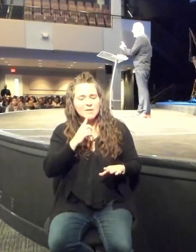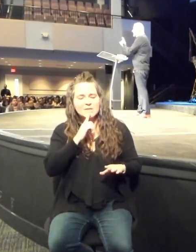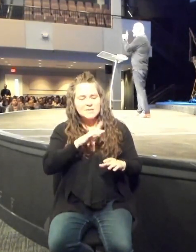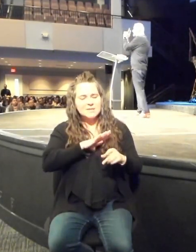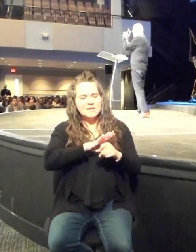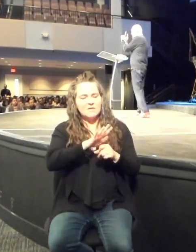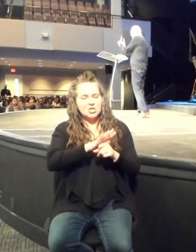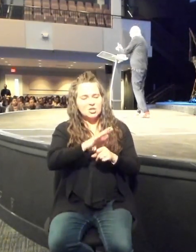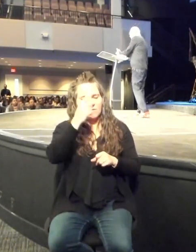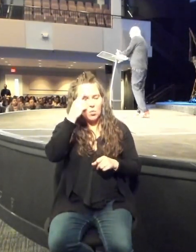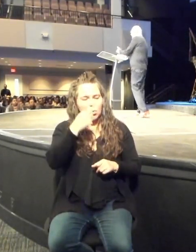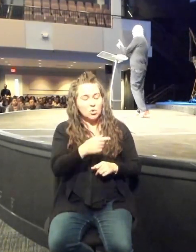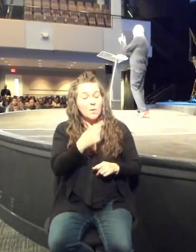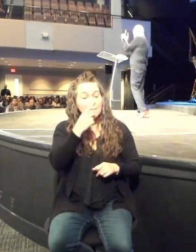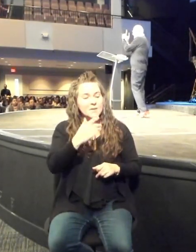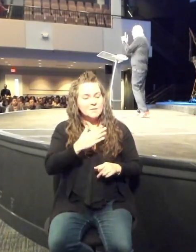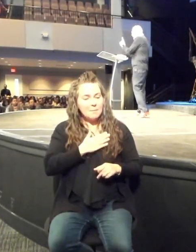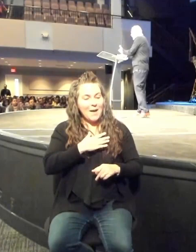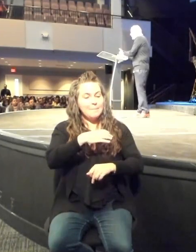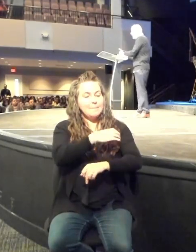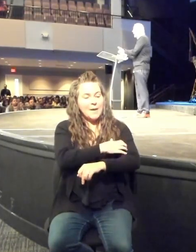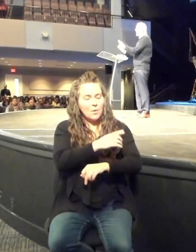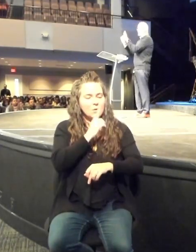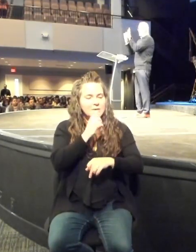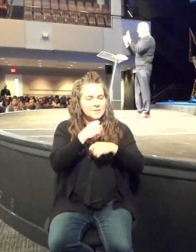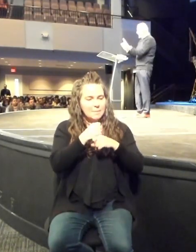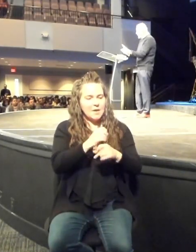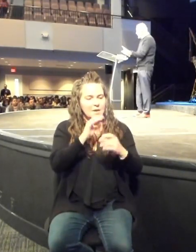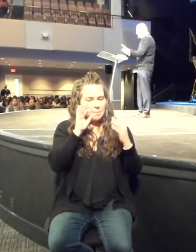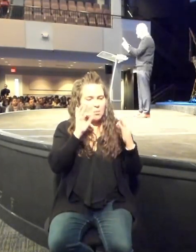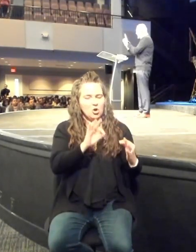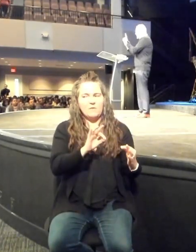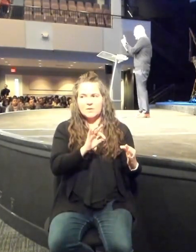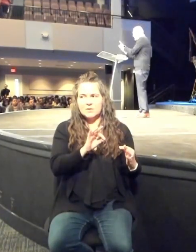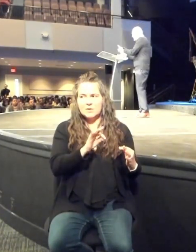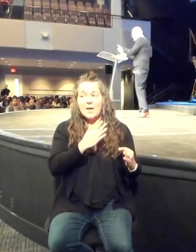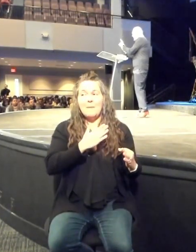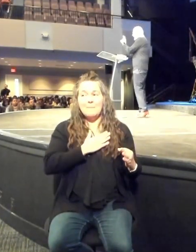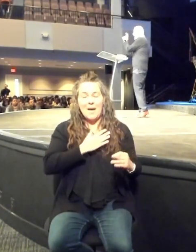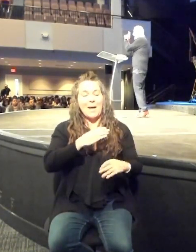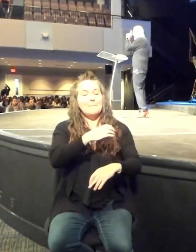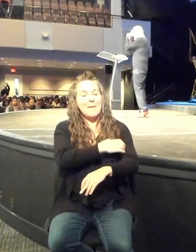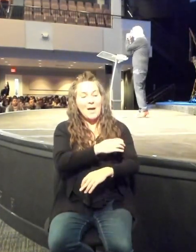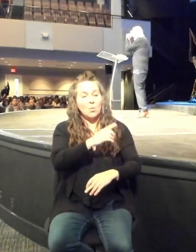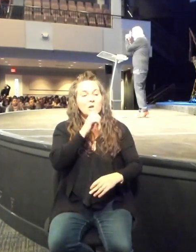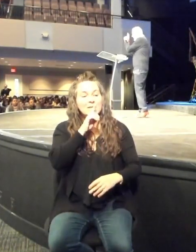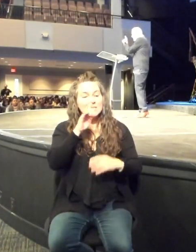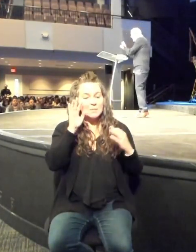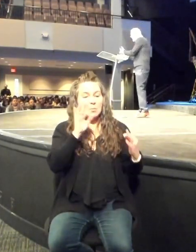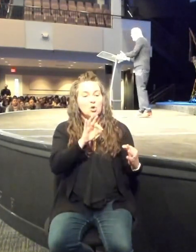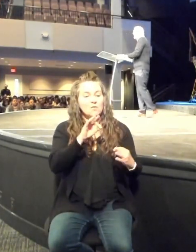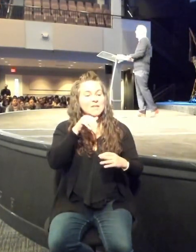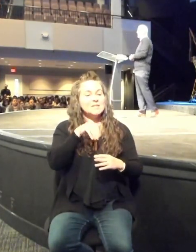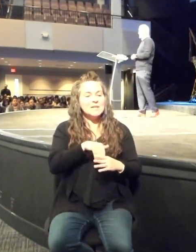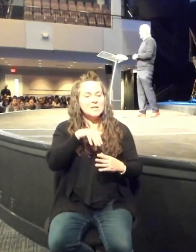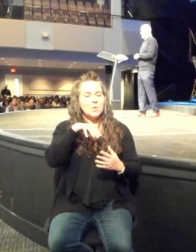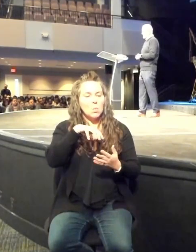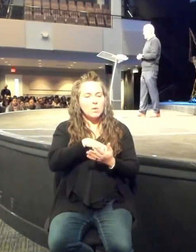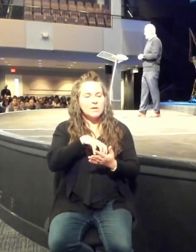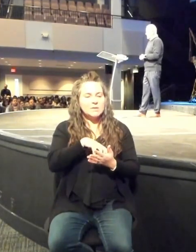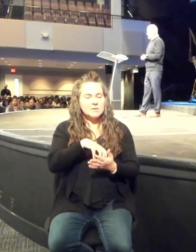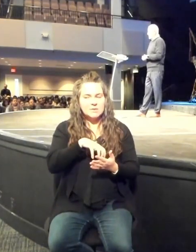perfect. God says, my power is made perfect. My power is made perfect in